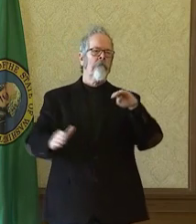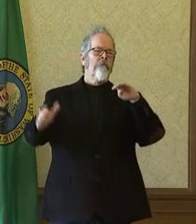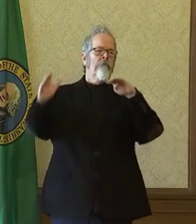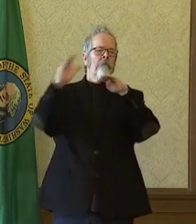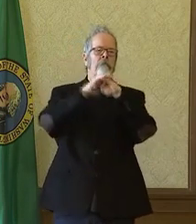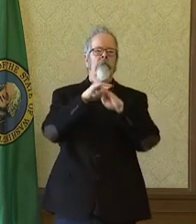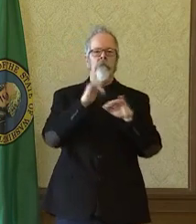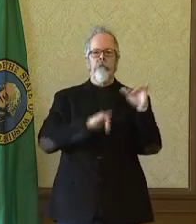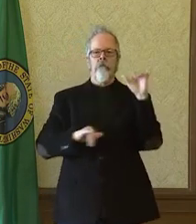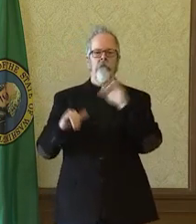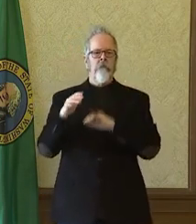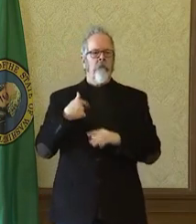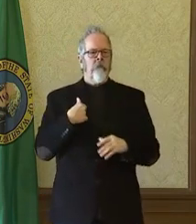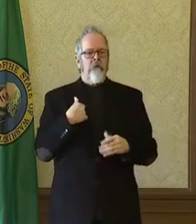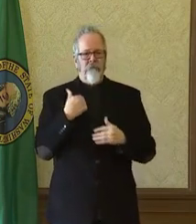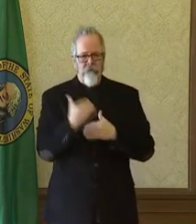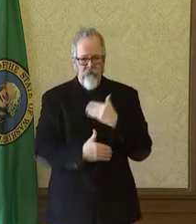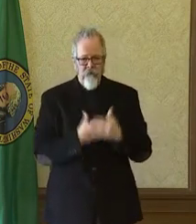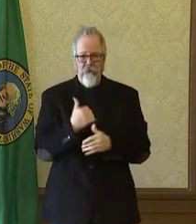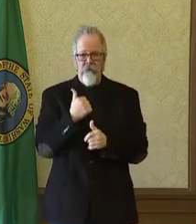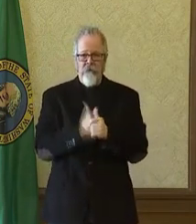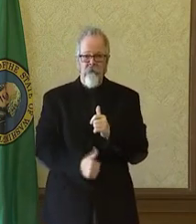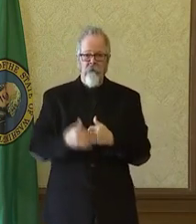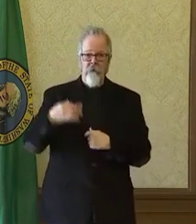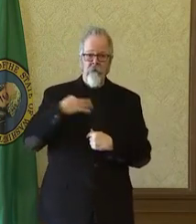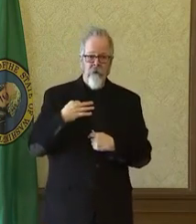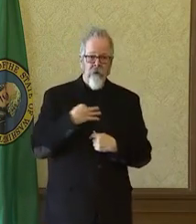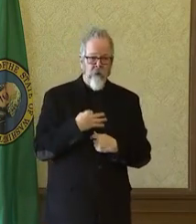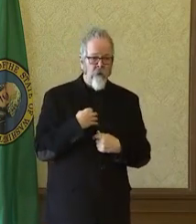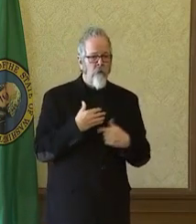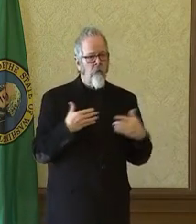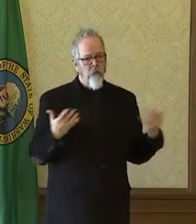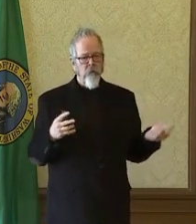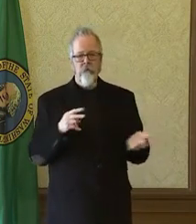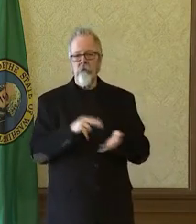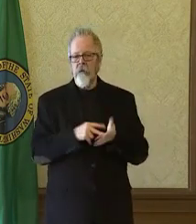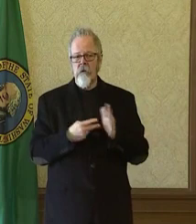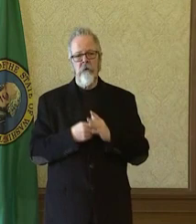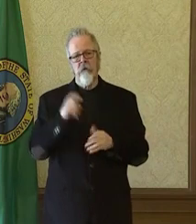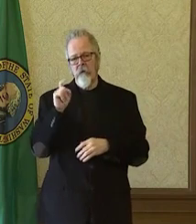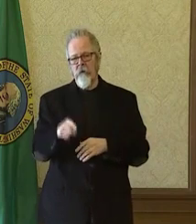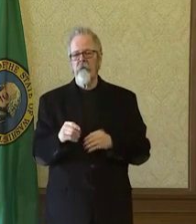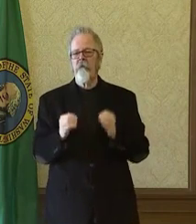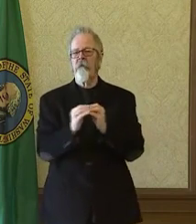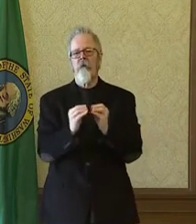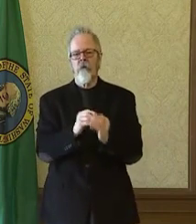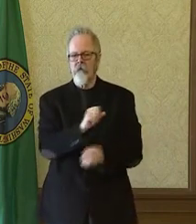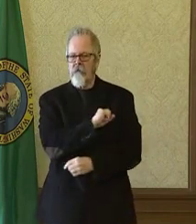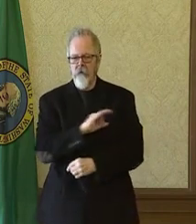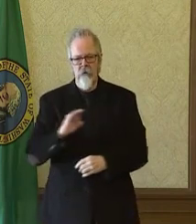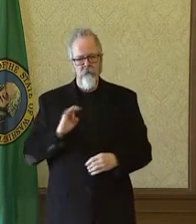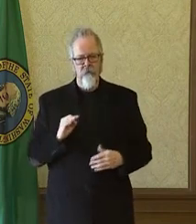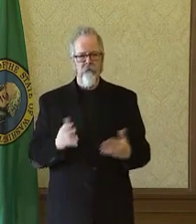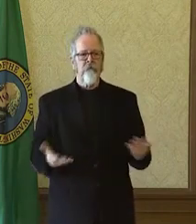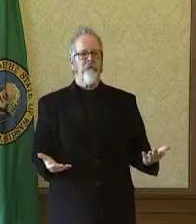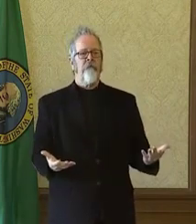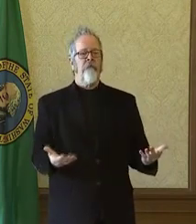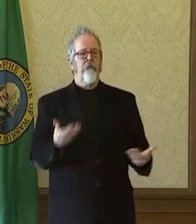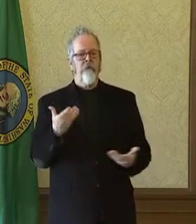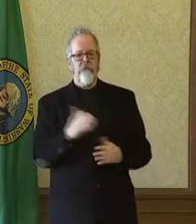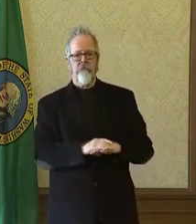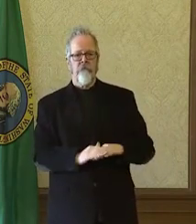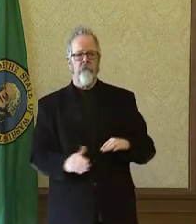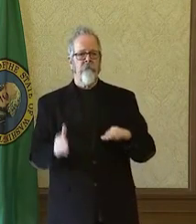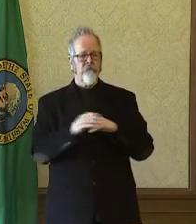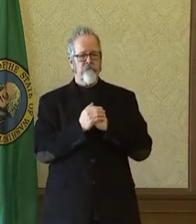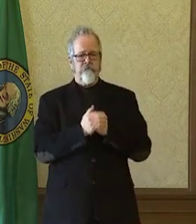technologies to deal with avalanches of claims. We are doing that, but I think Washingtonians may